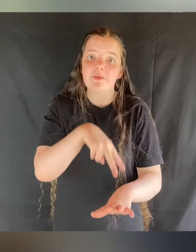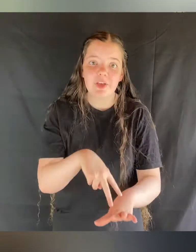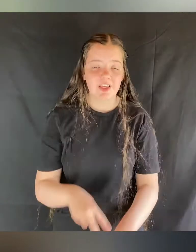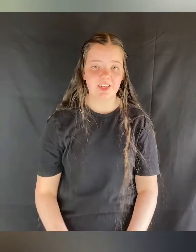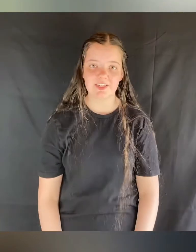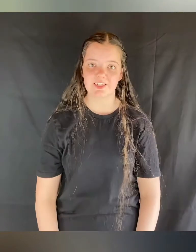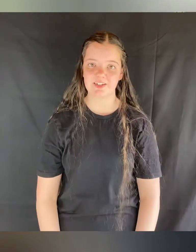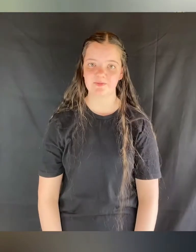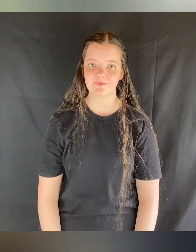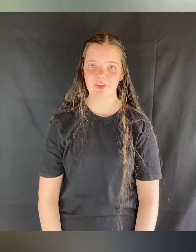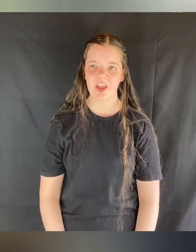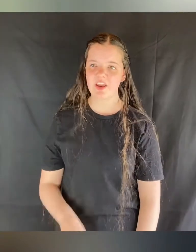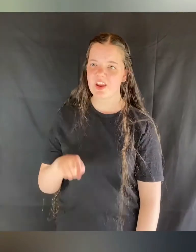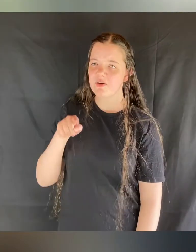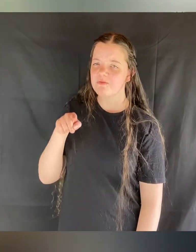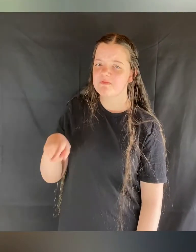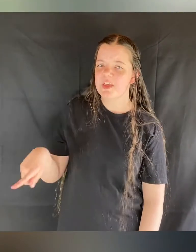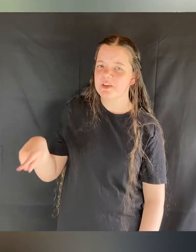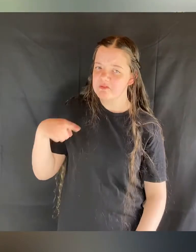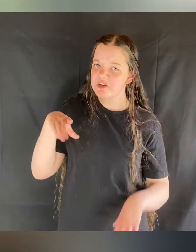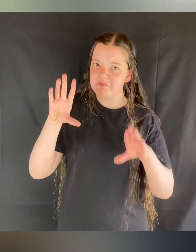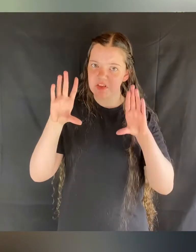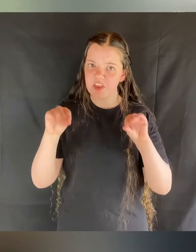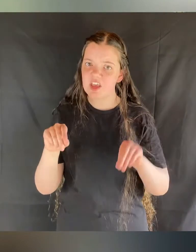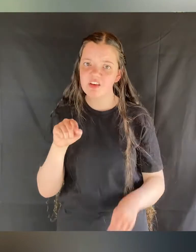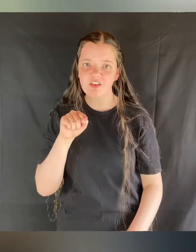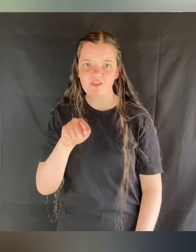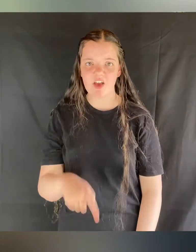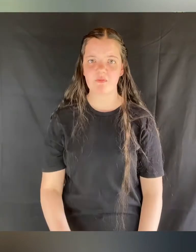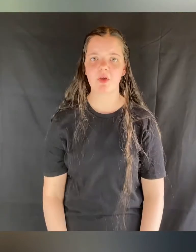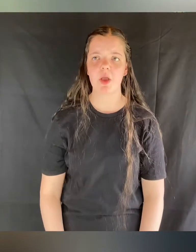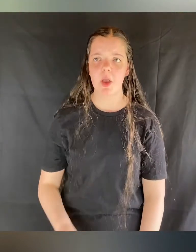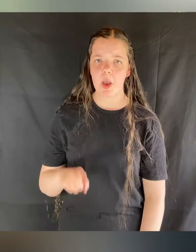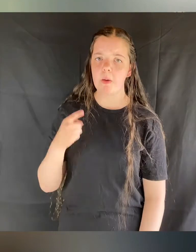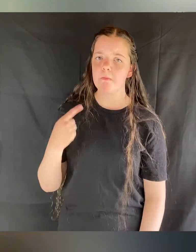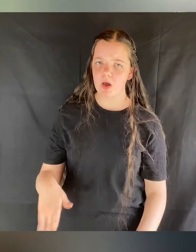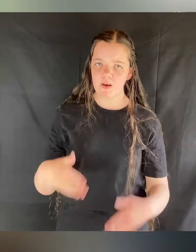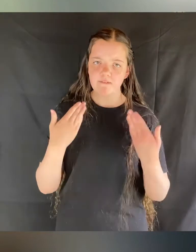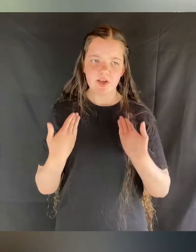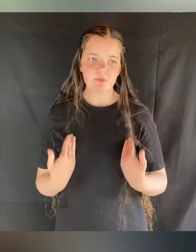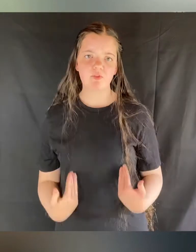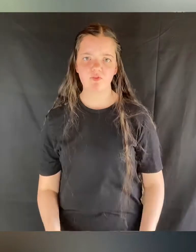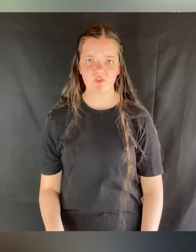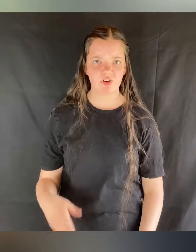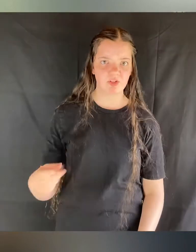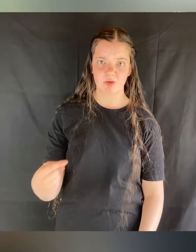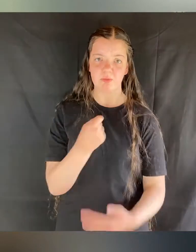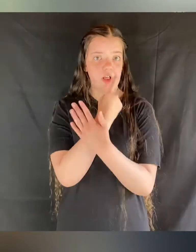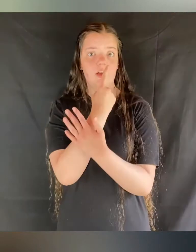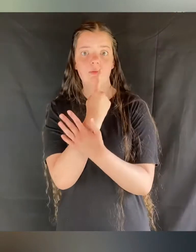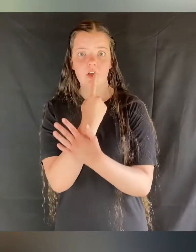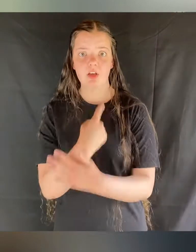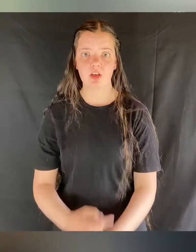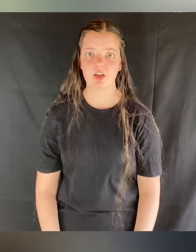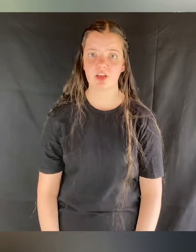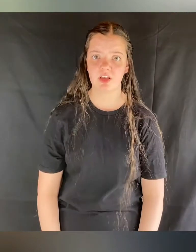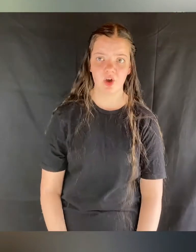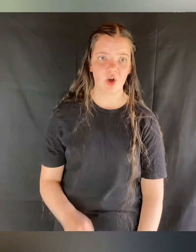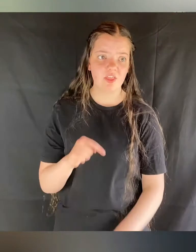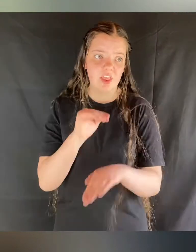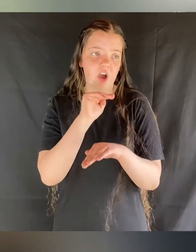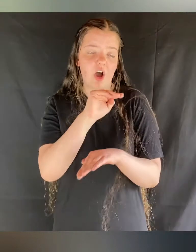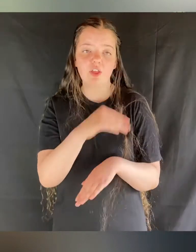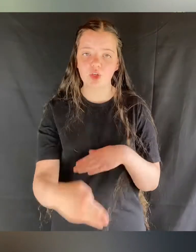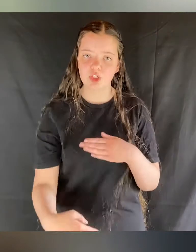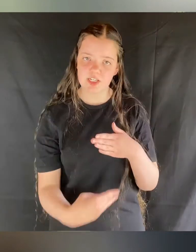Now, that could have been the end of him, but fate performed a blip. On the other side